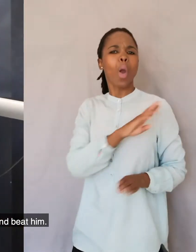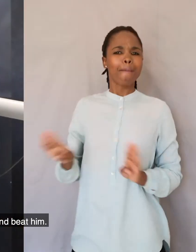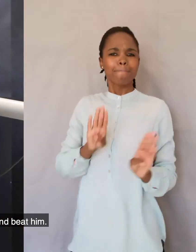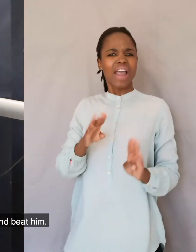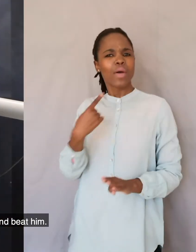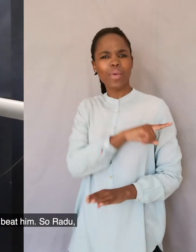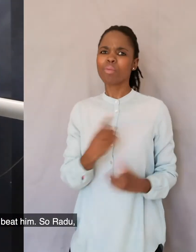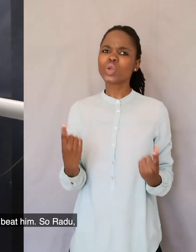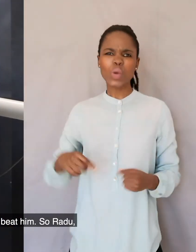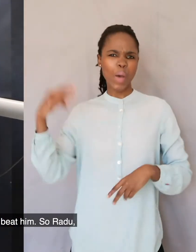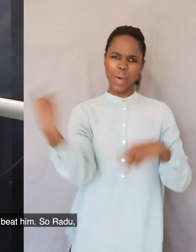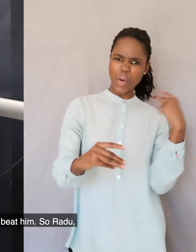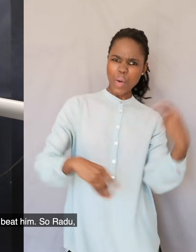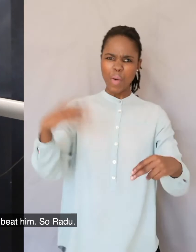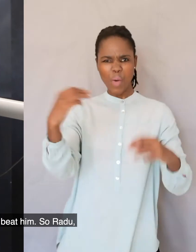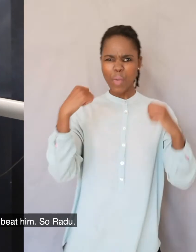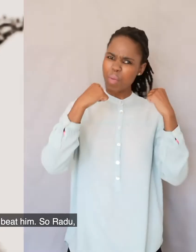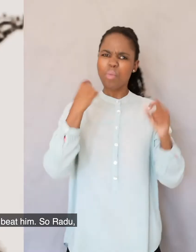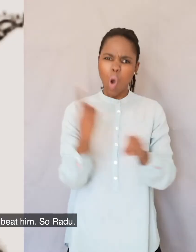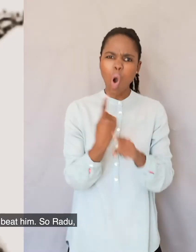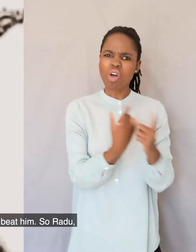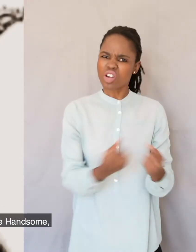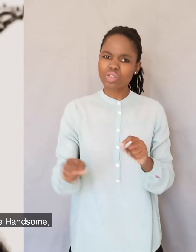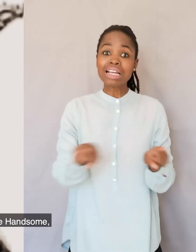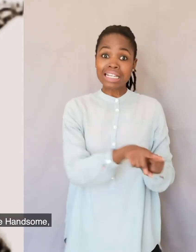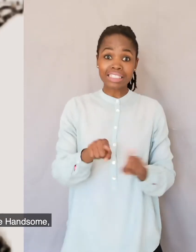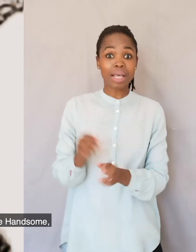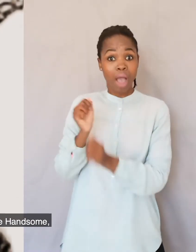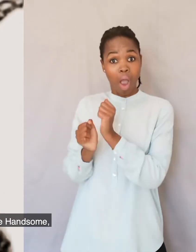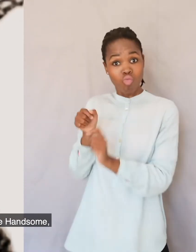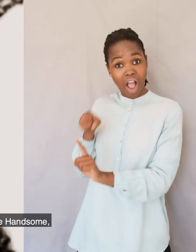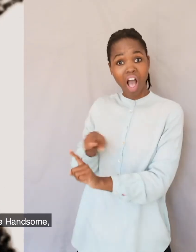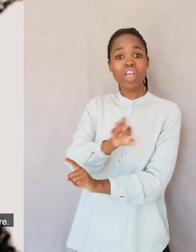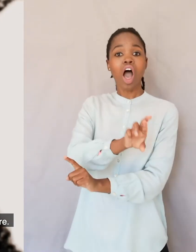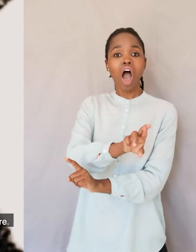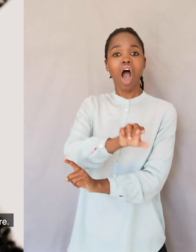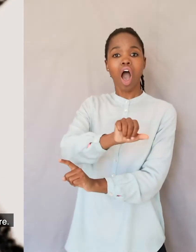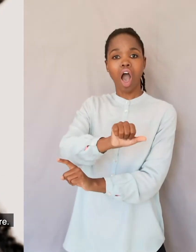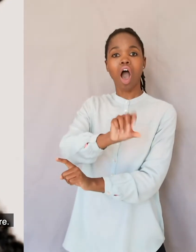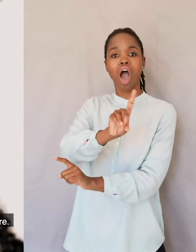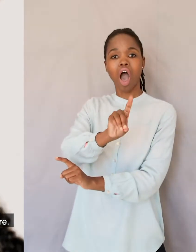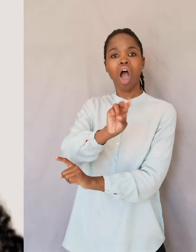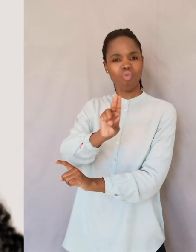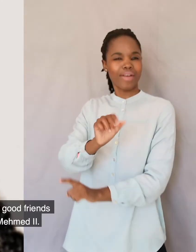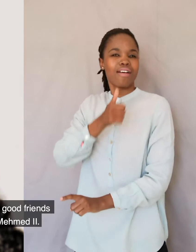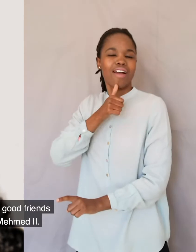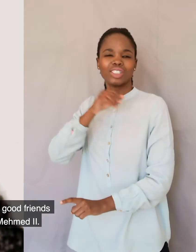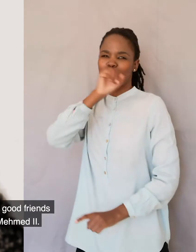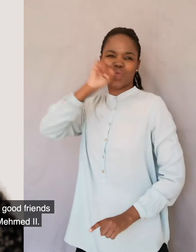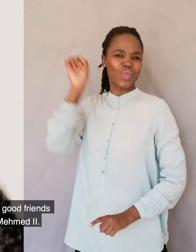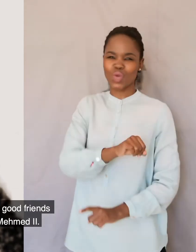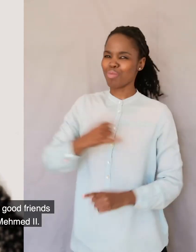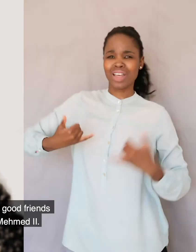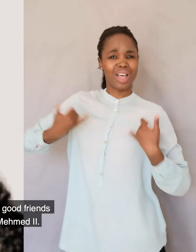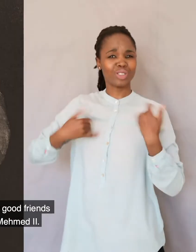whip him and beat him. They used to whip him and beat him, and so Radu, he's young. They called him Radu the Handsome. He loved it there, and he became